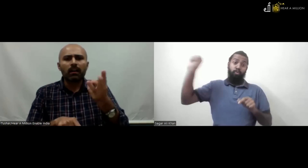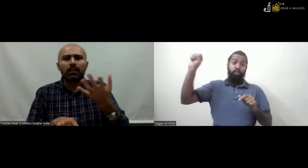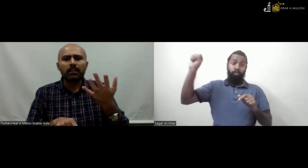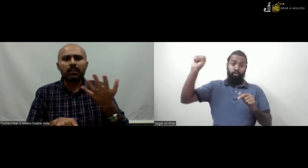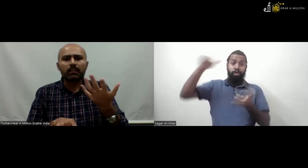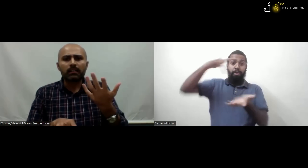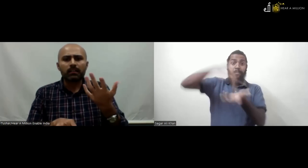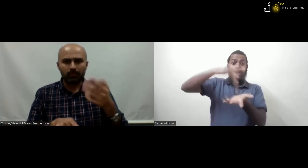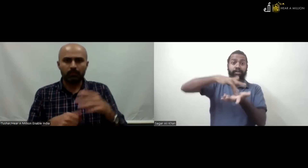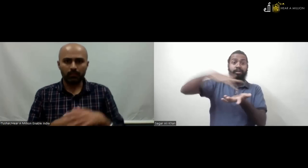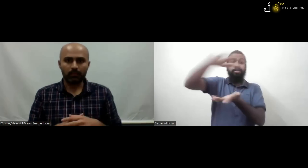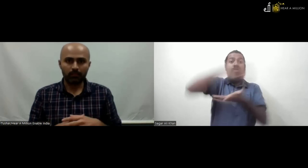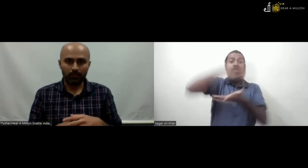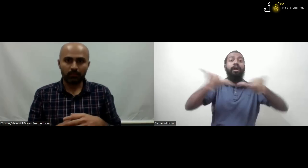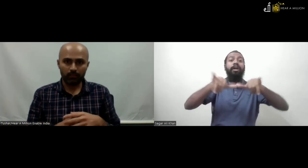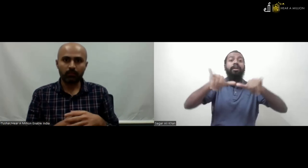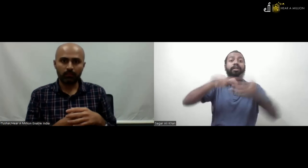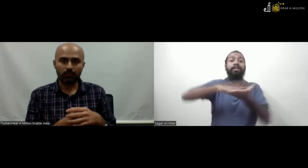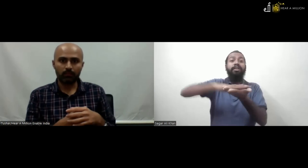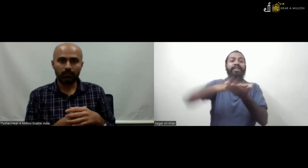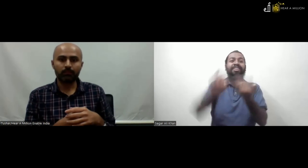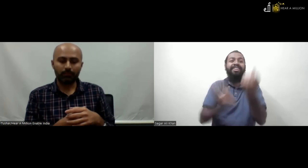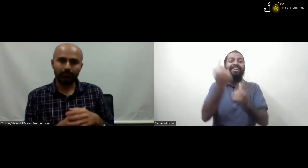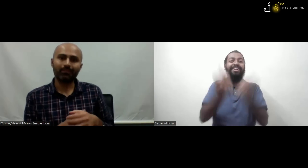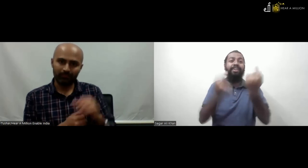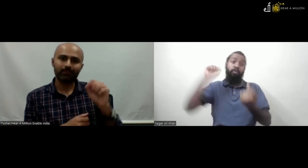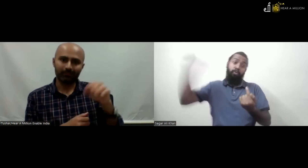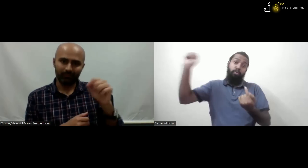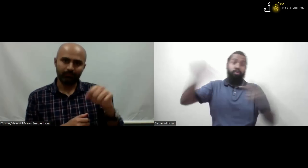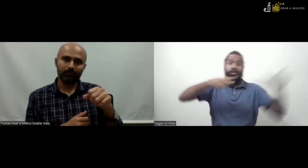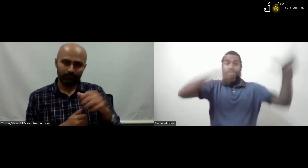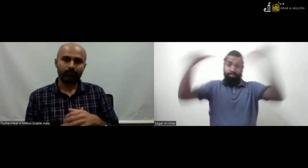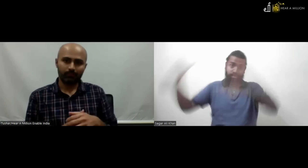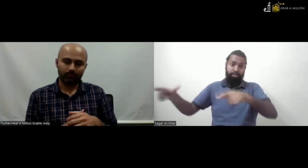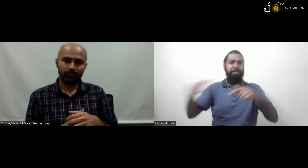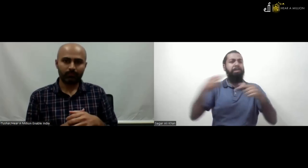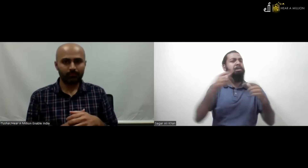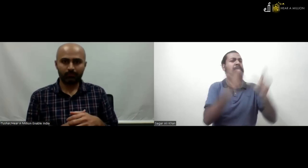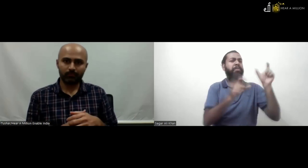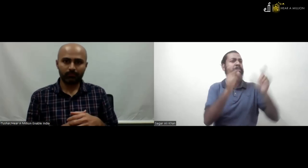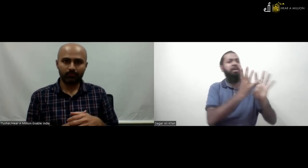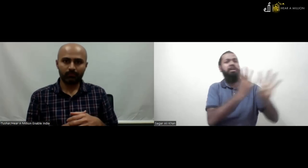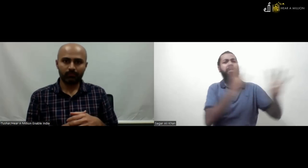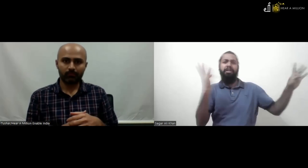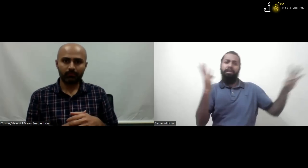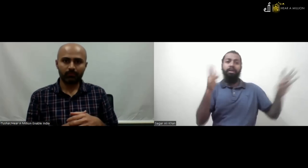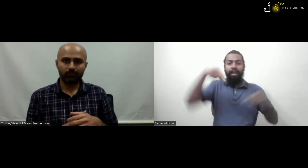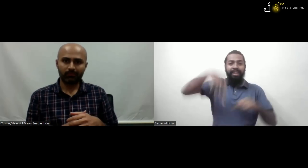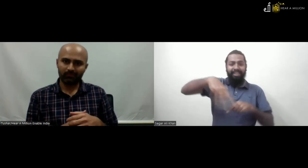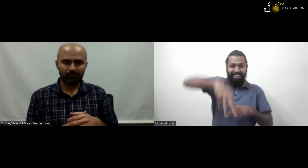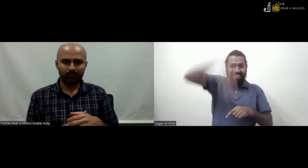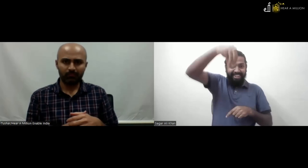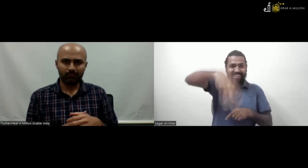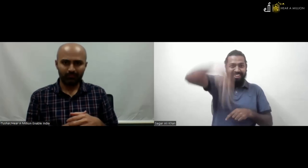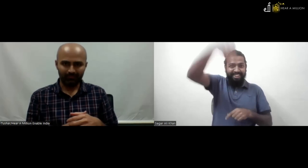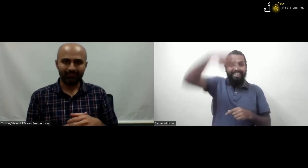and hearing. They have their own place, their own locality, own